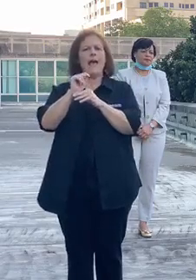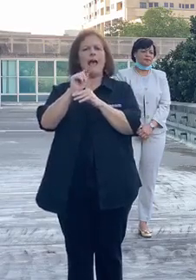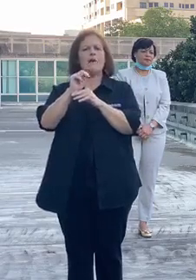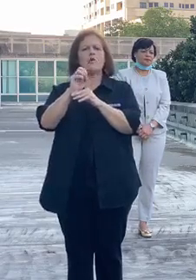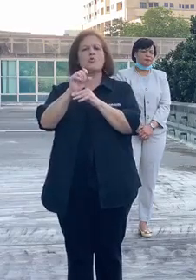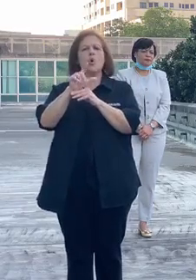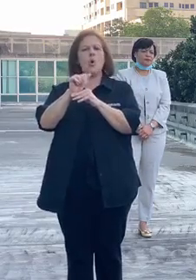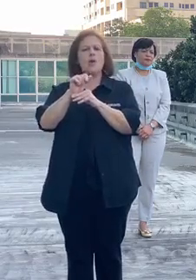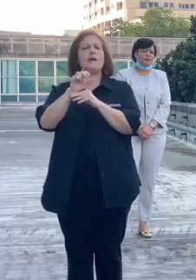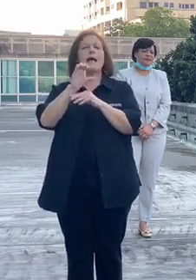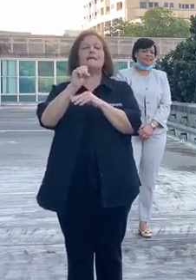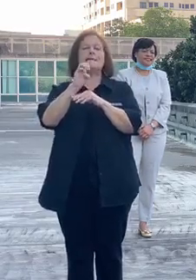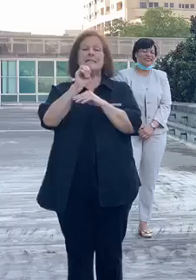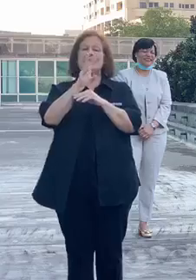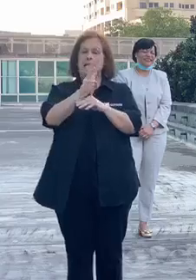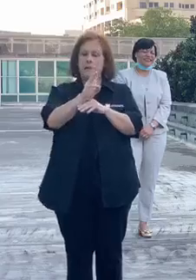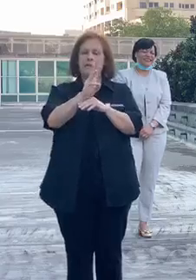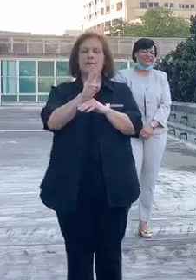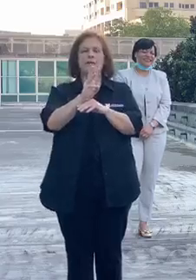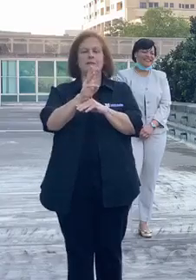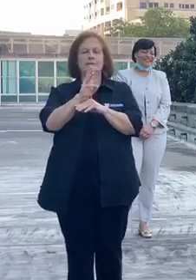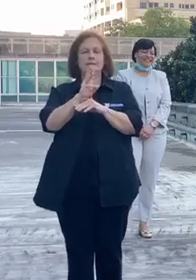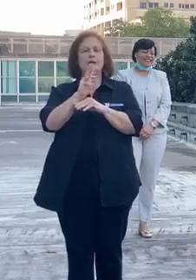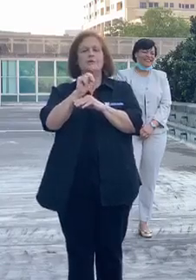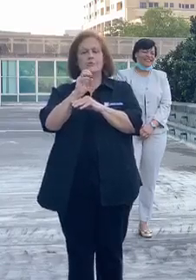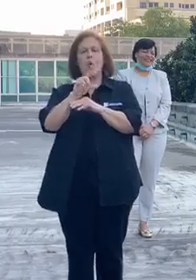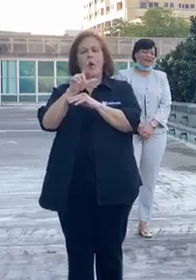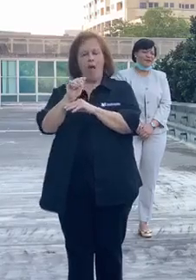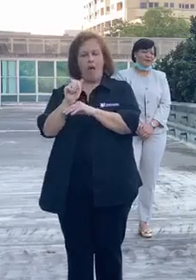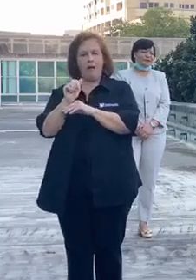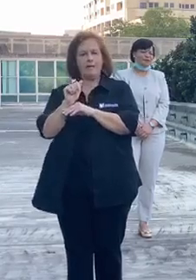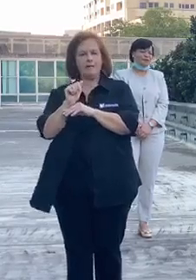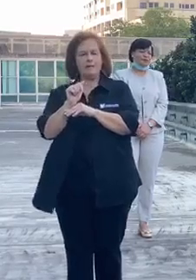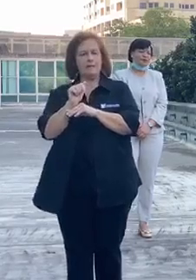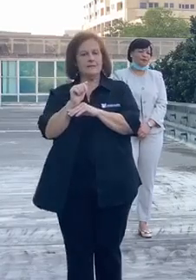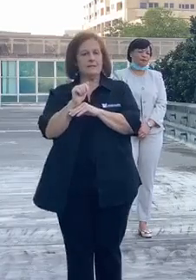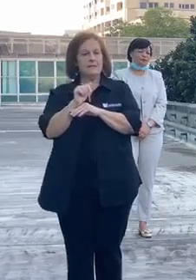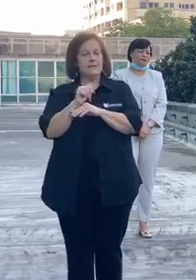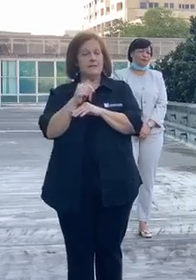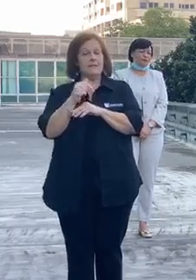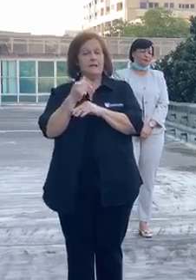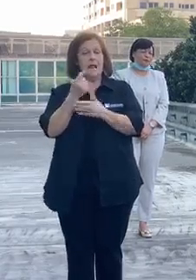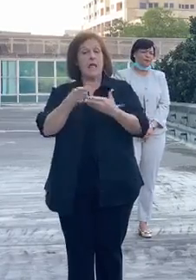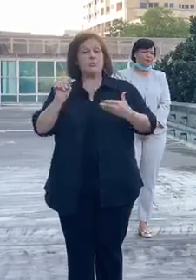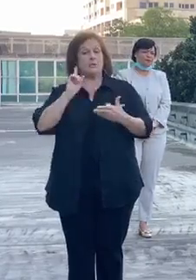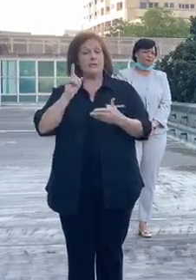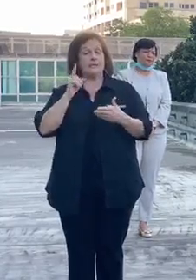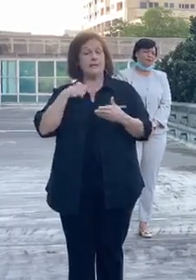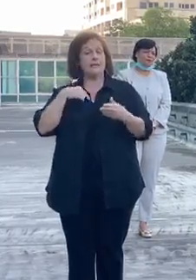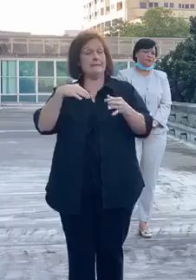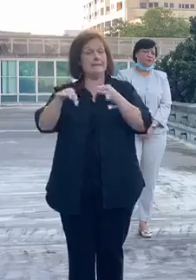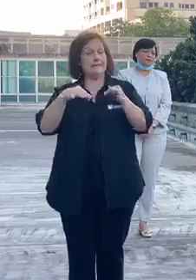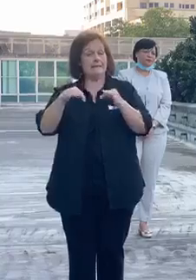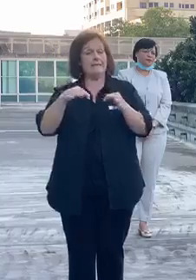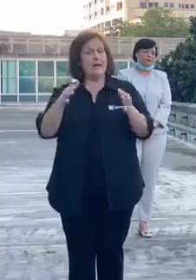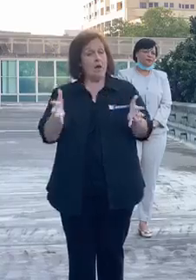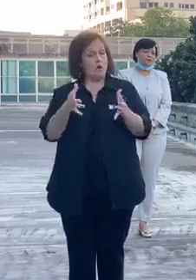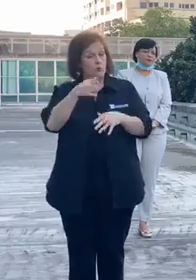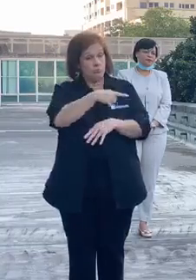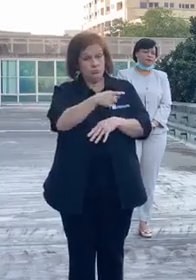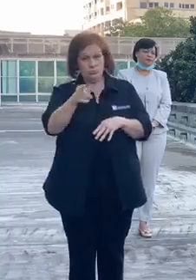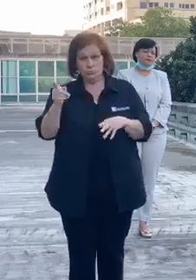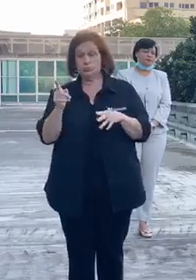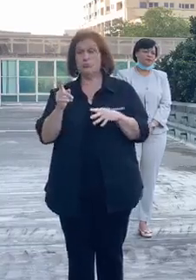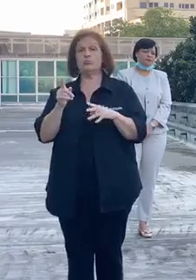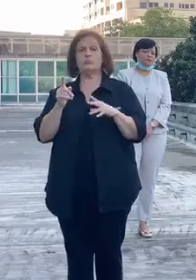and SO is S-E-W, like sewing with thread. As we said last week, we encourage residents